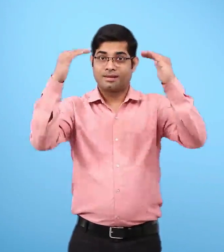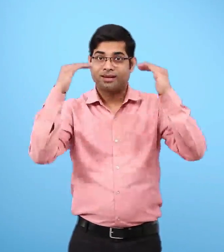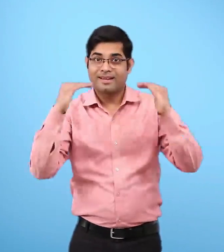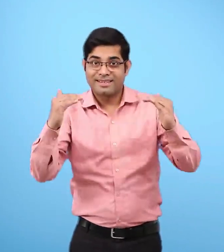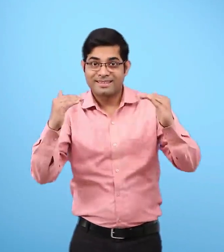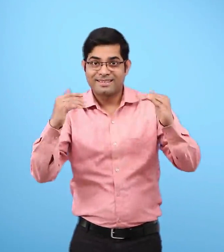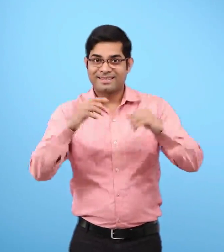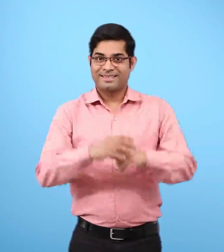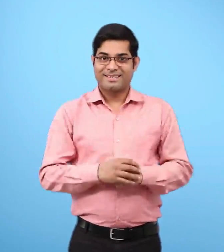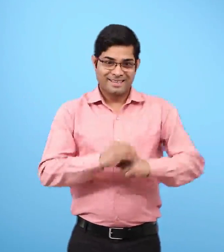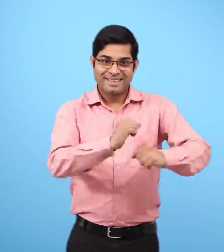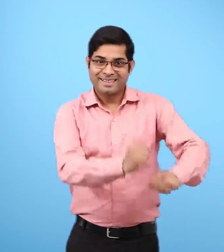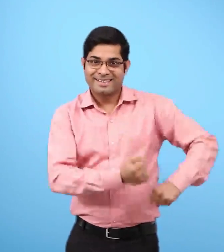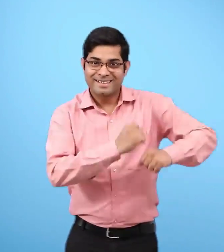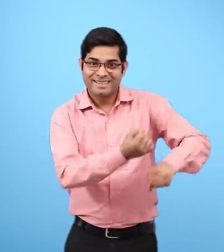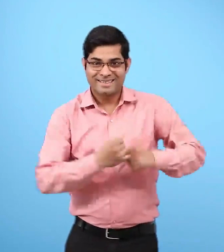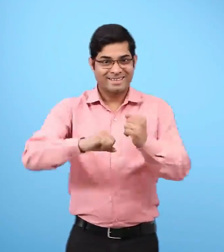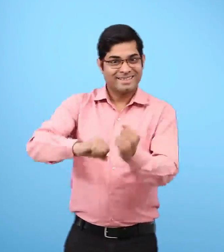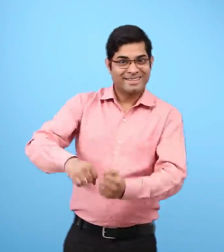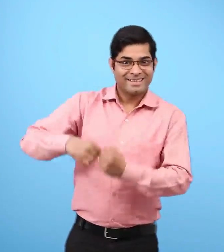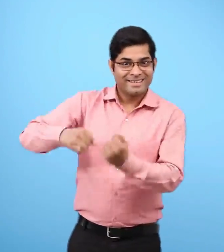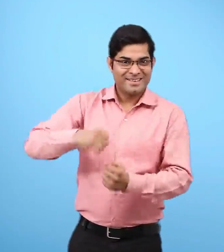Part 2 picture shows spoons.